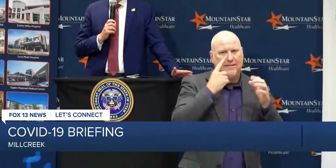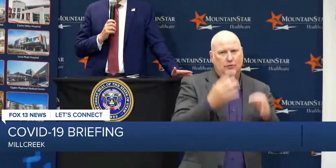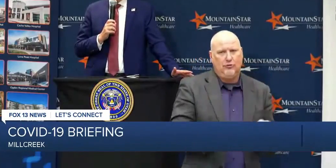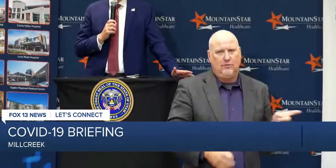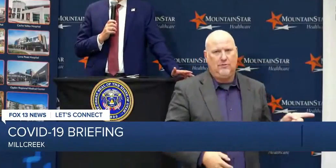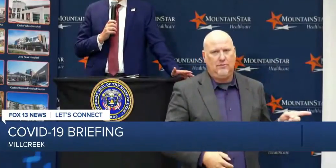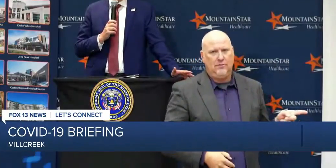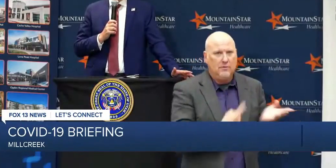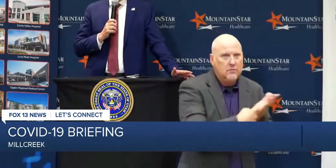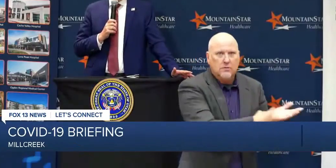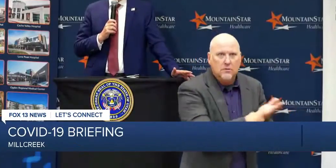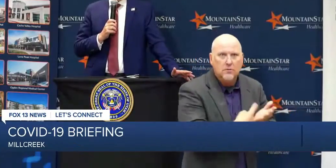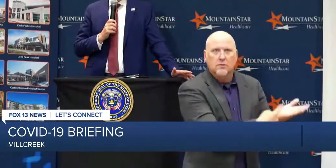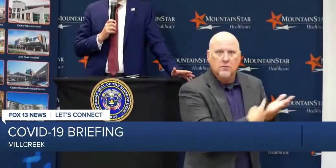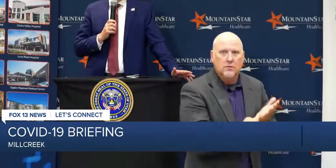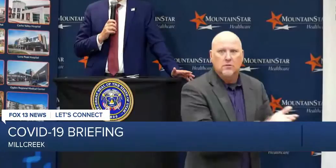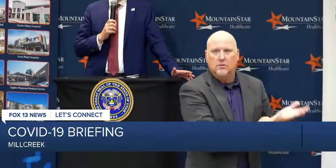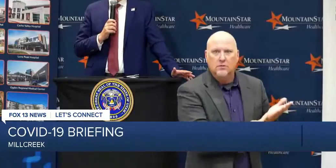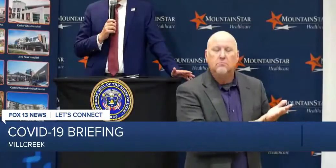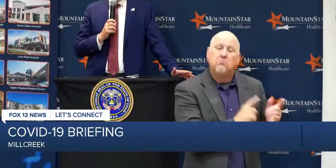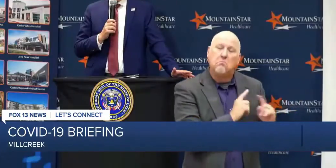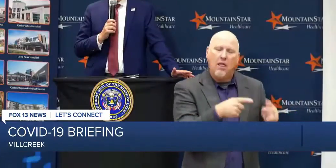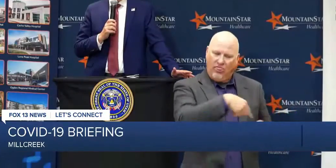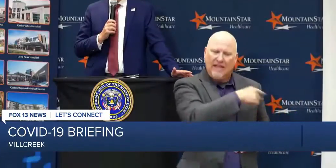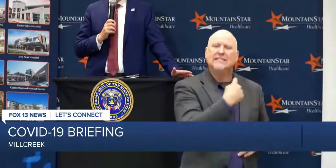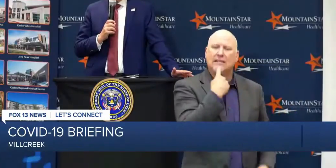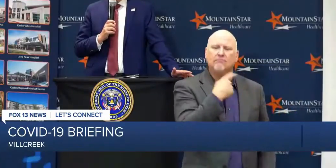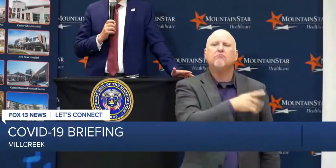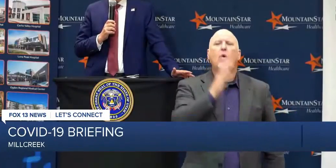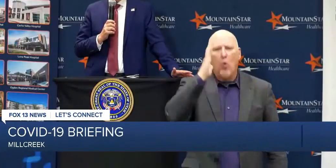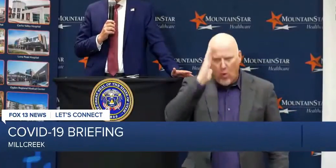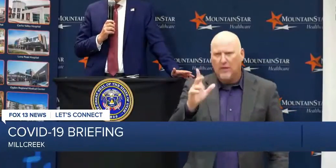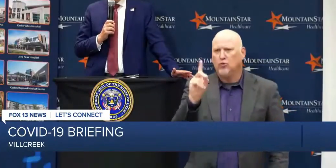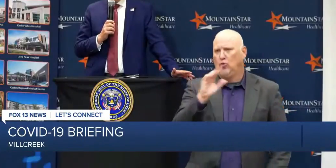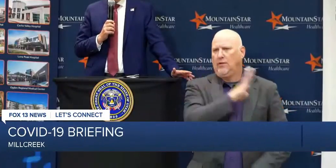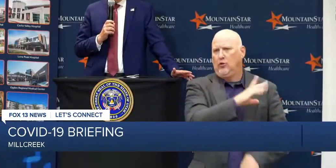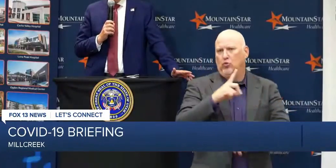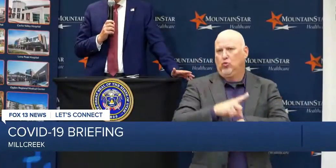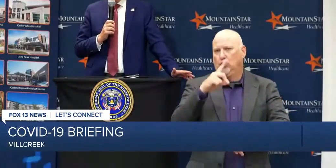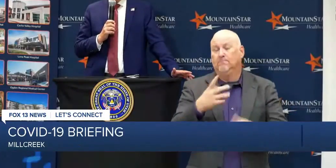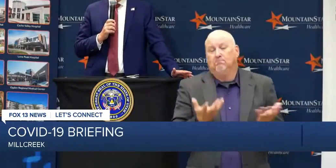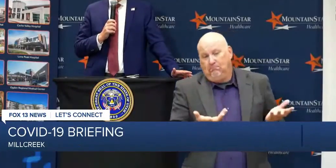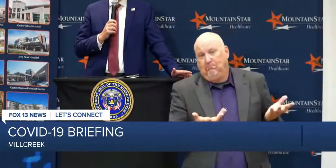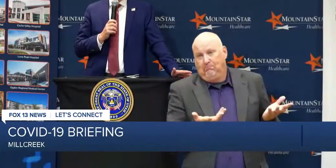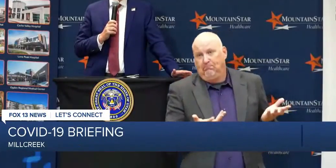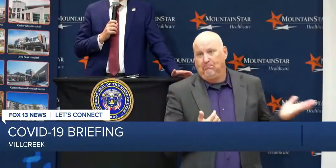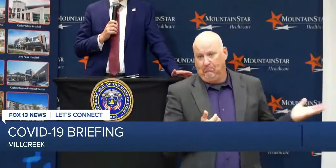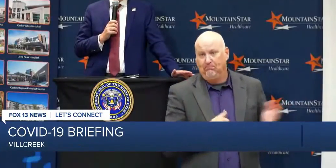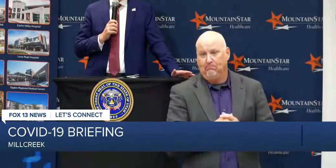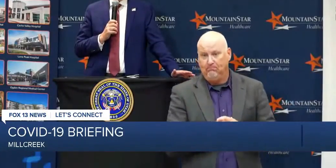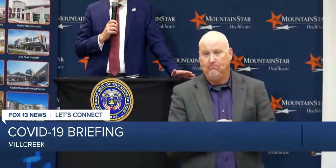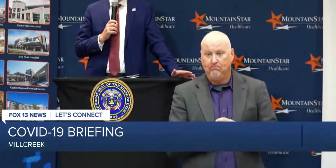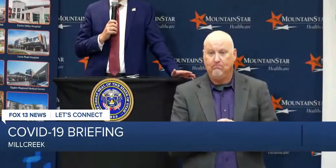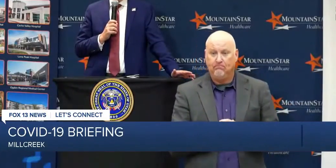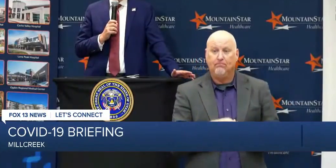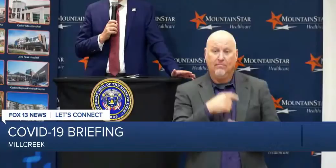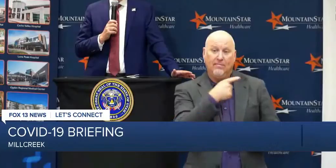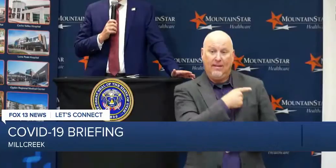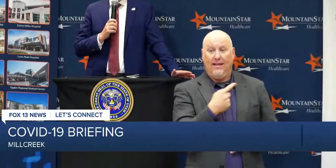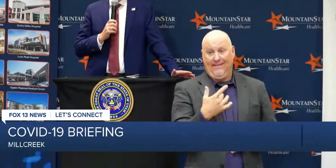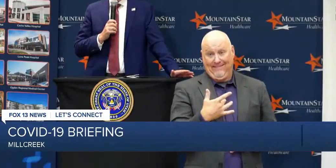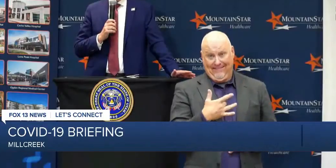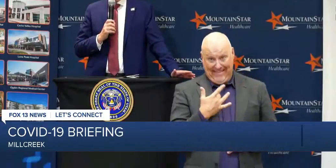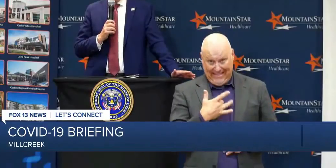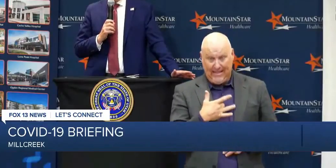conversations about where we are right now. They feel that the authority that was given to local governments is enough right